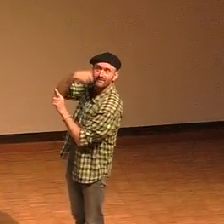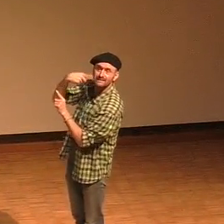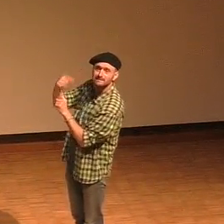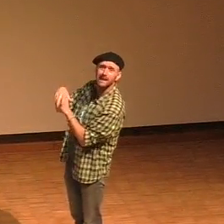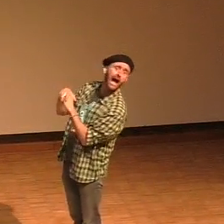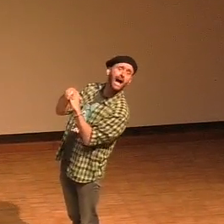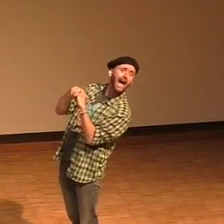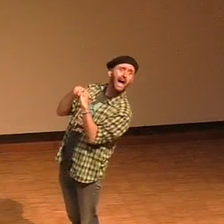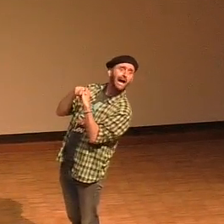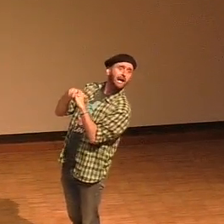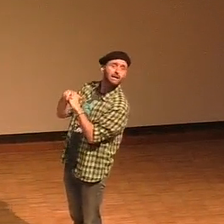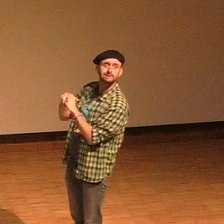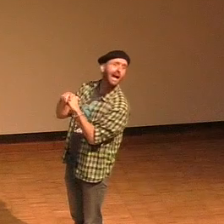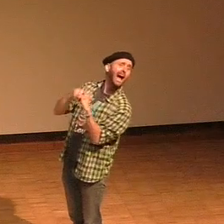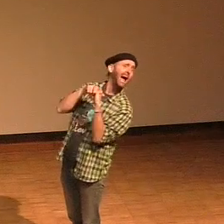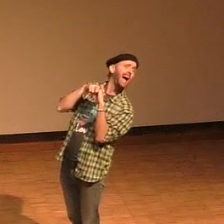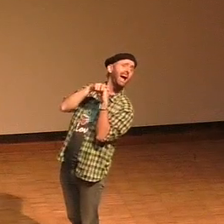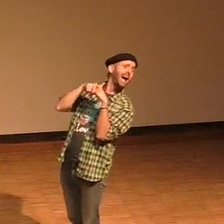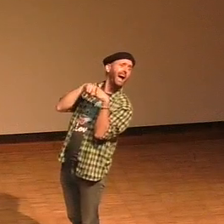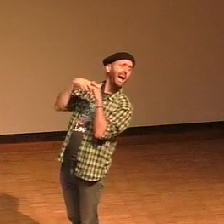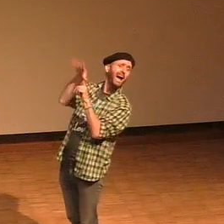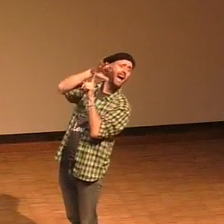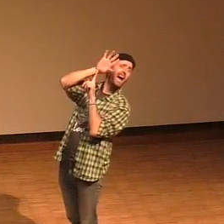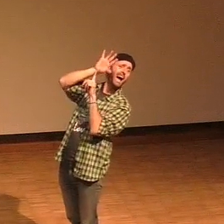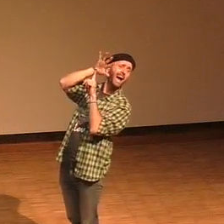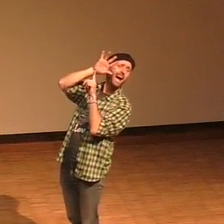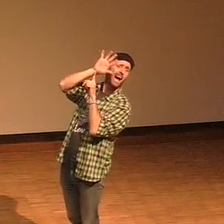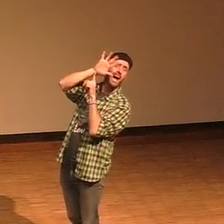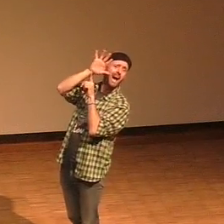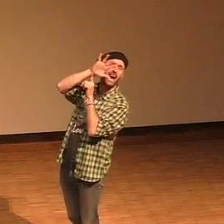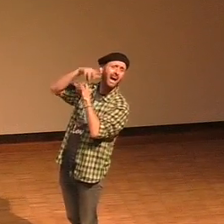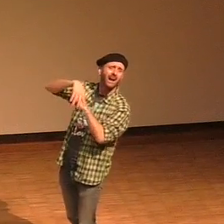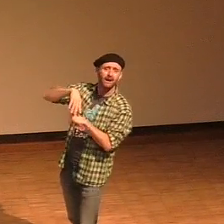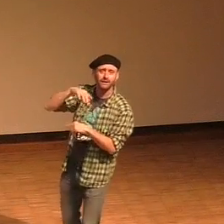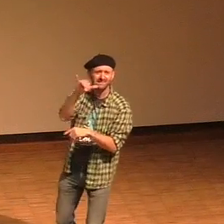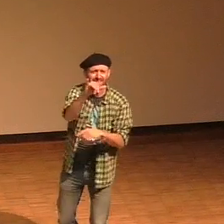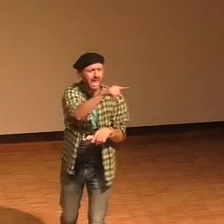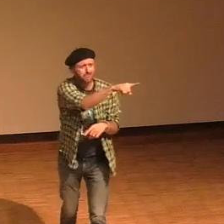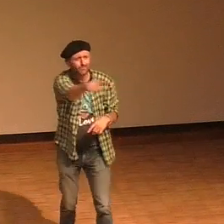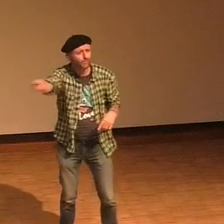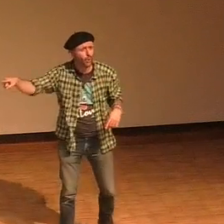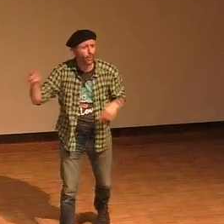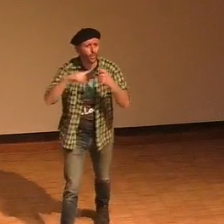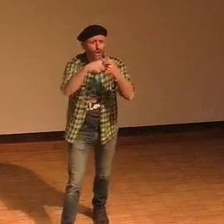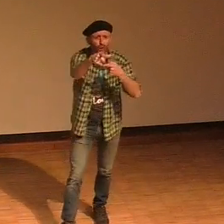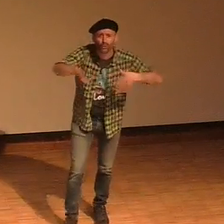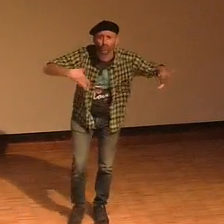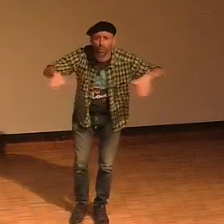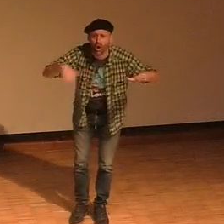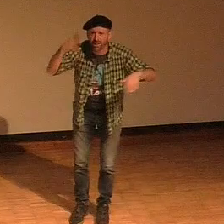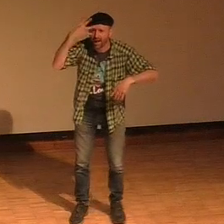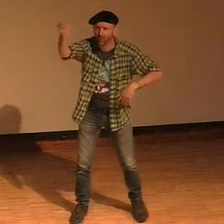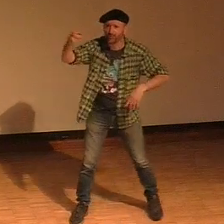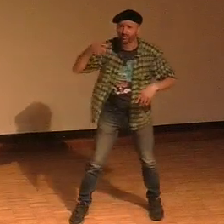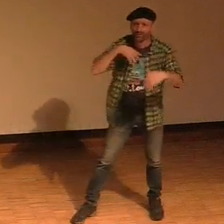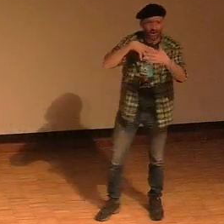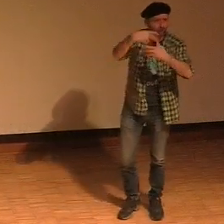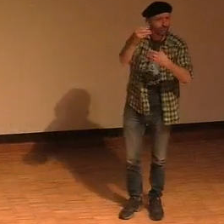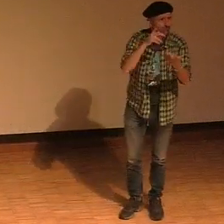And you see it in my face. As I'm flailing around in the breeze, just like you would if you were walking